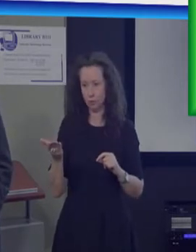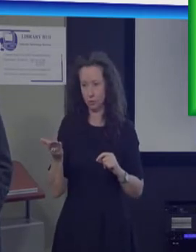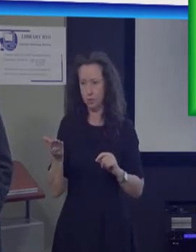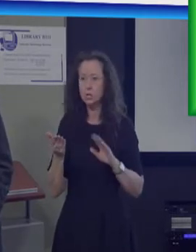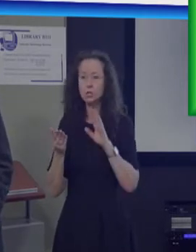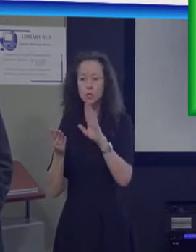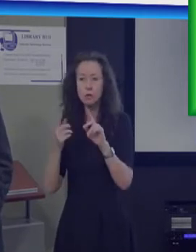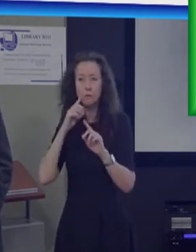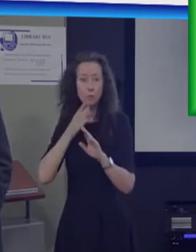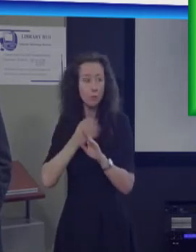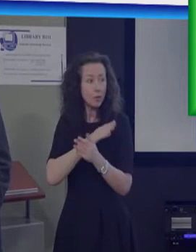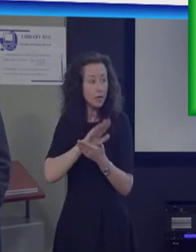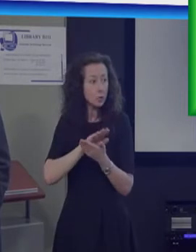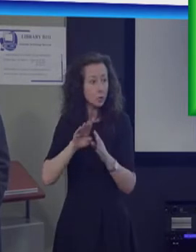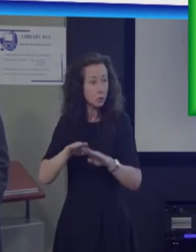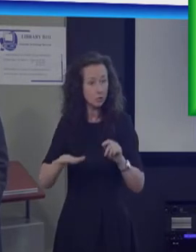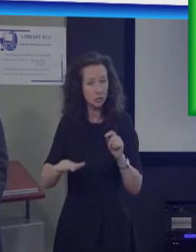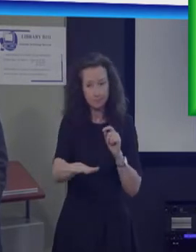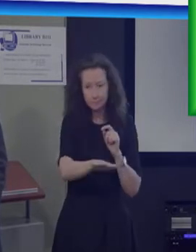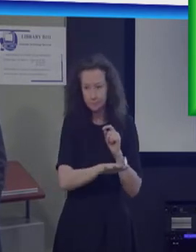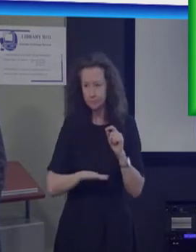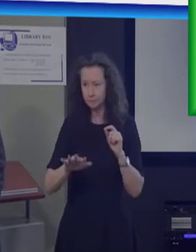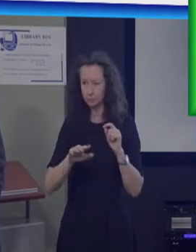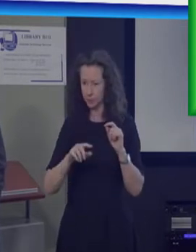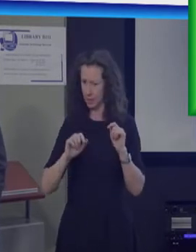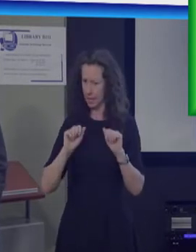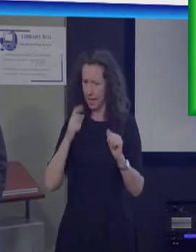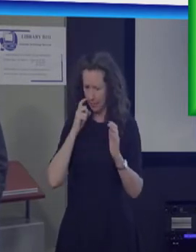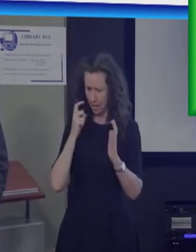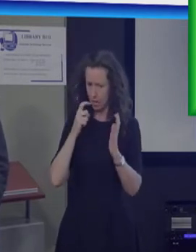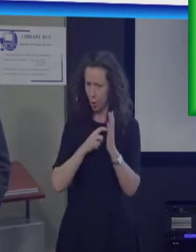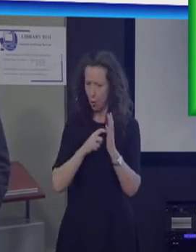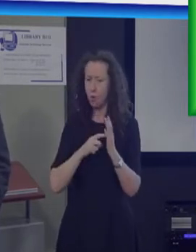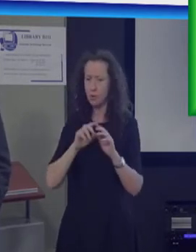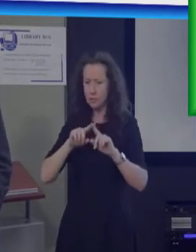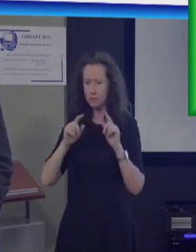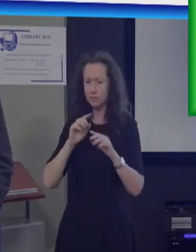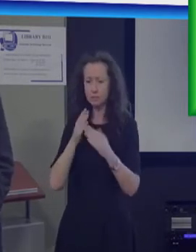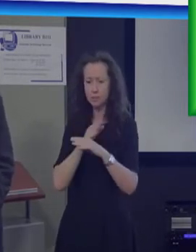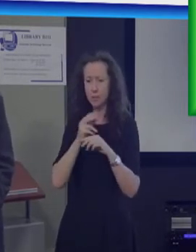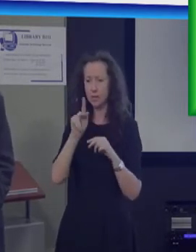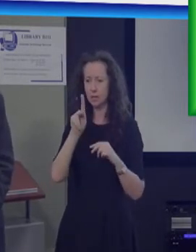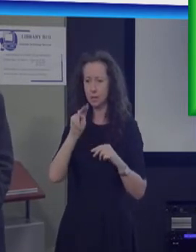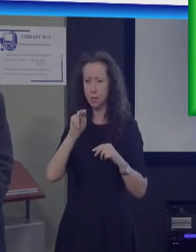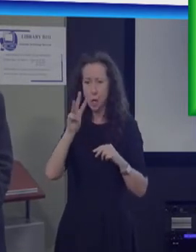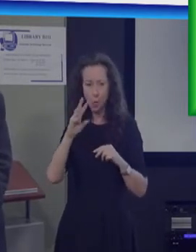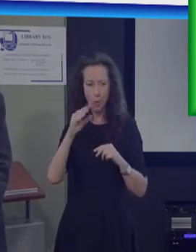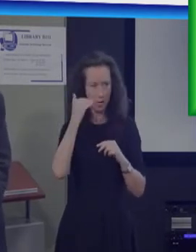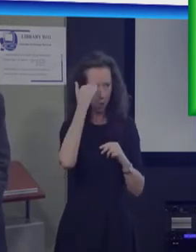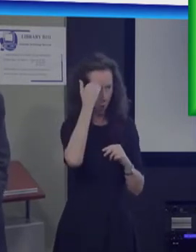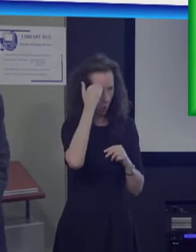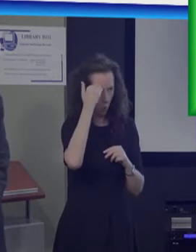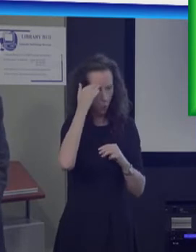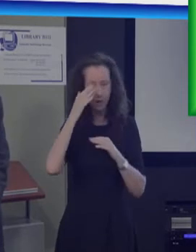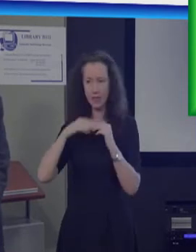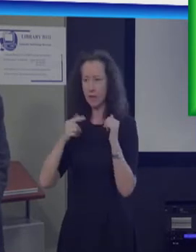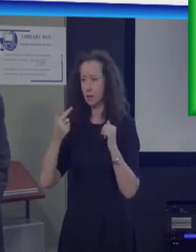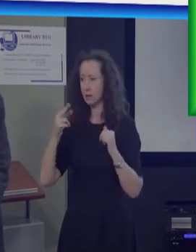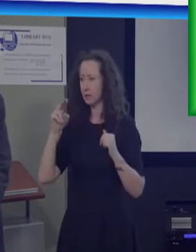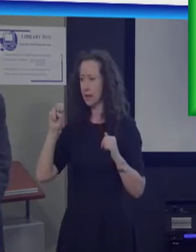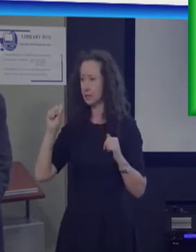preschool children, these kids know the difference between knowing and guessing. So